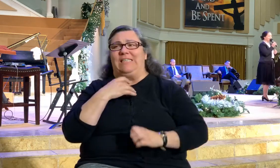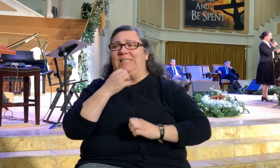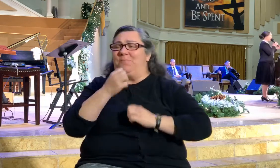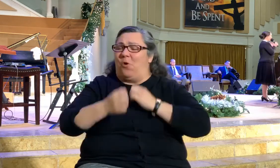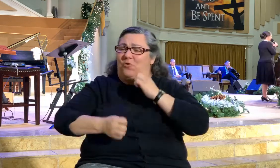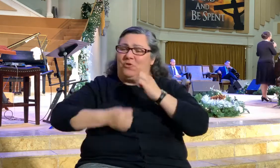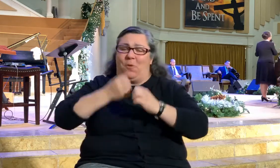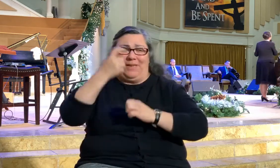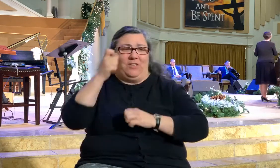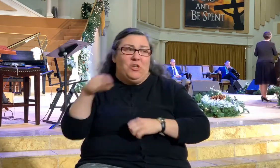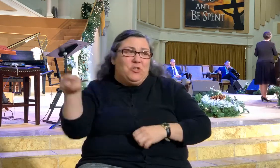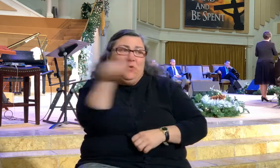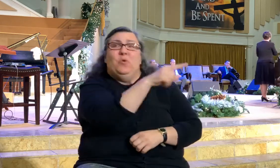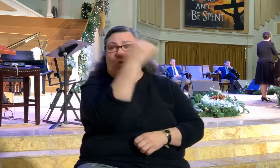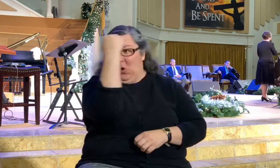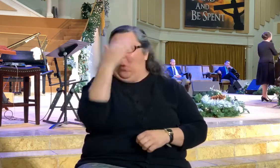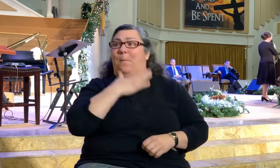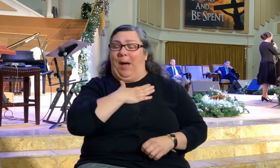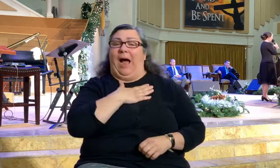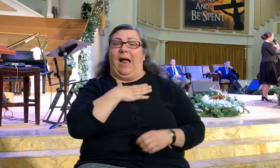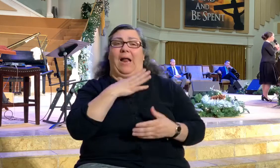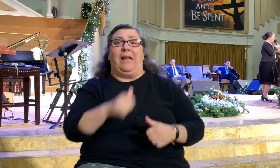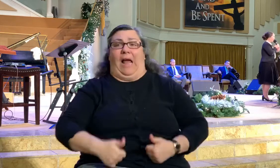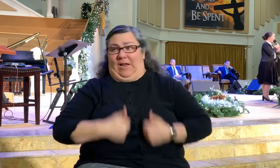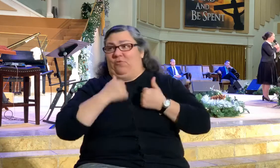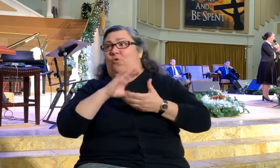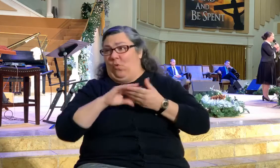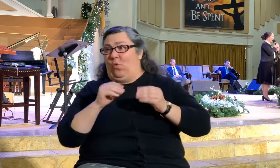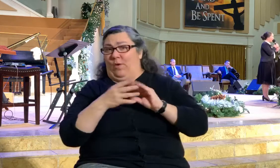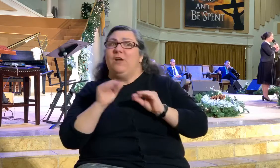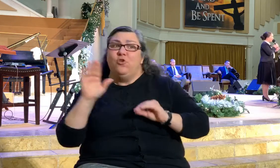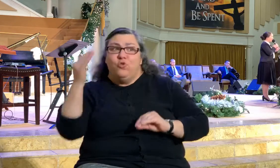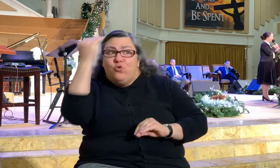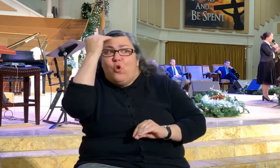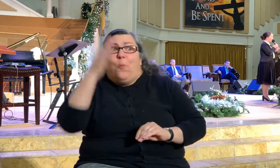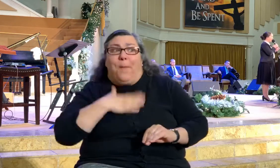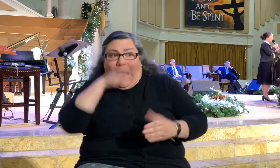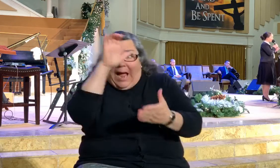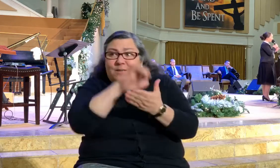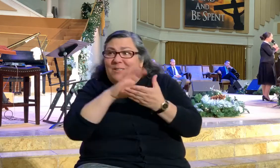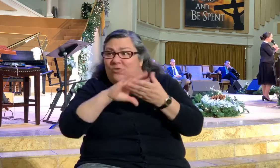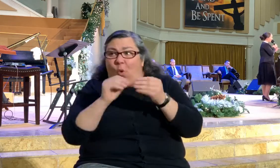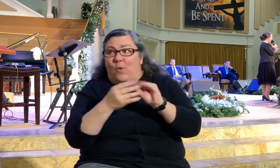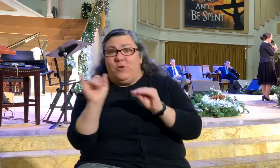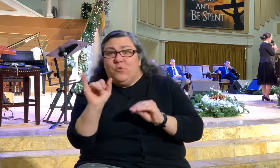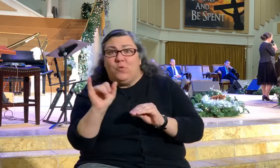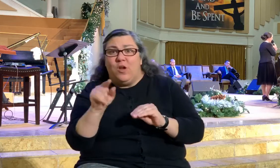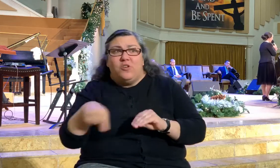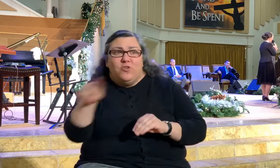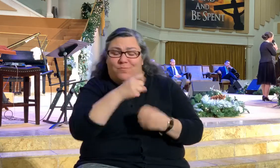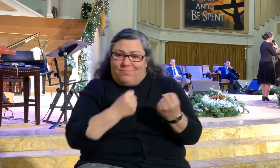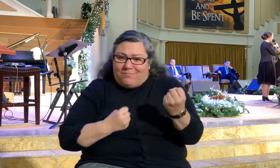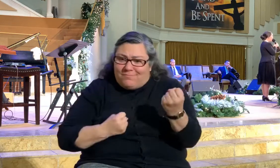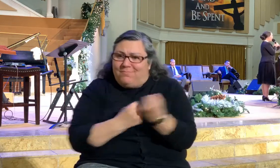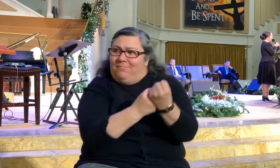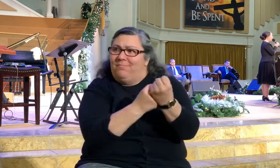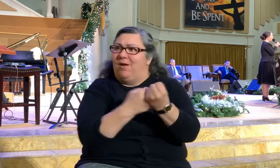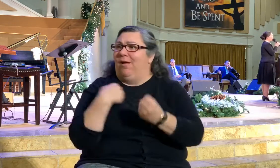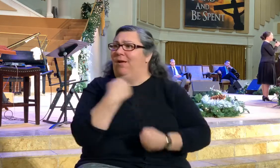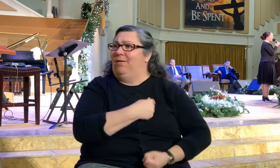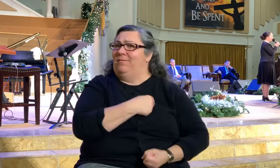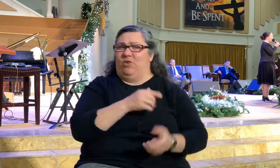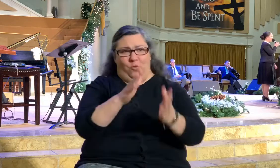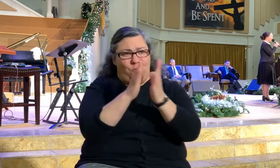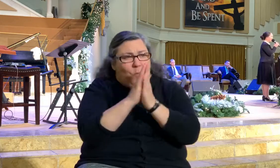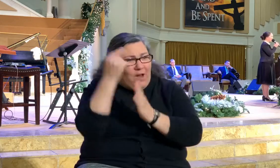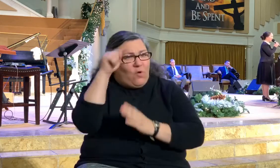story, and you know my husband's story. And you've been there for us. And you've held our hands, and you prayed